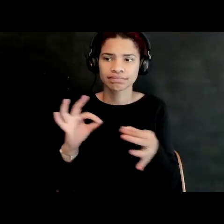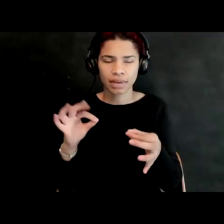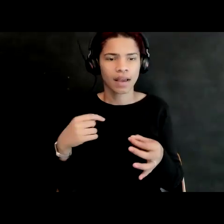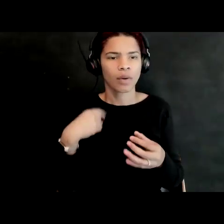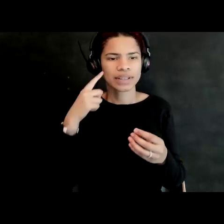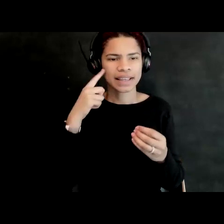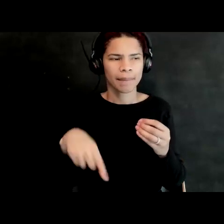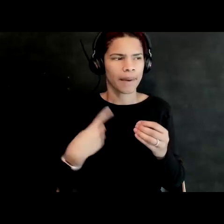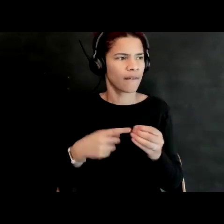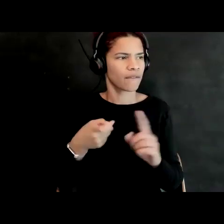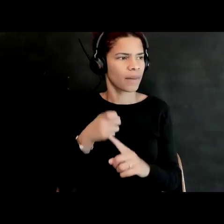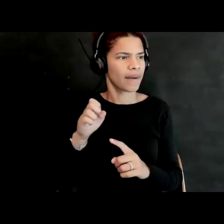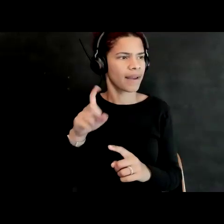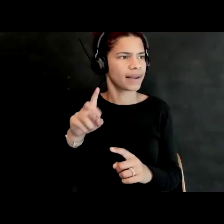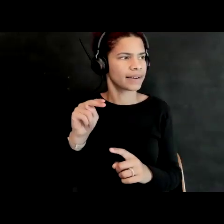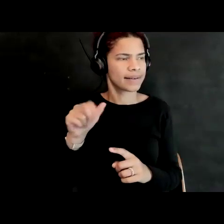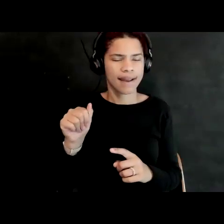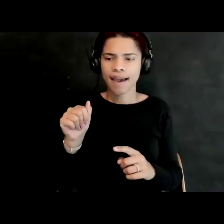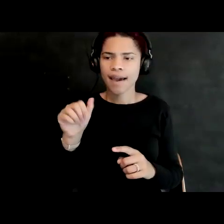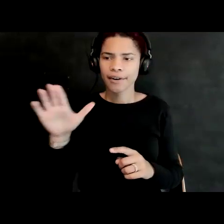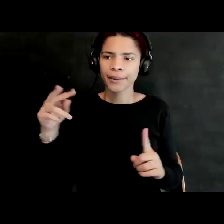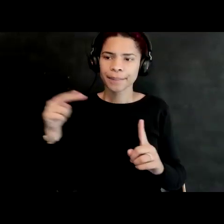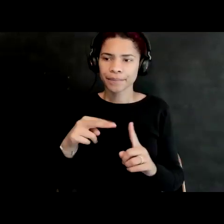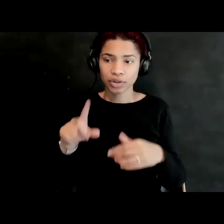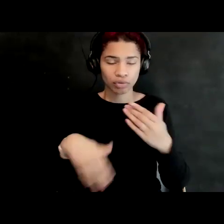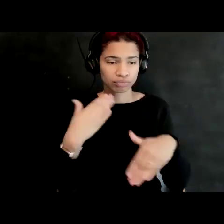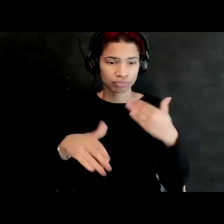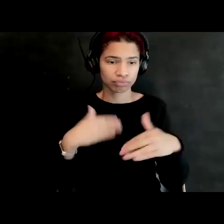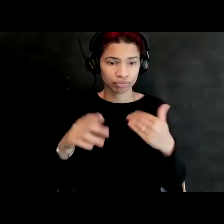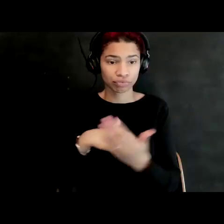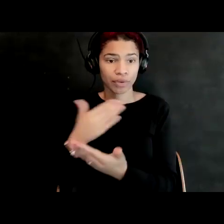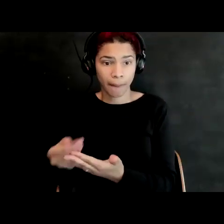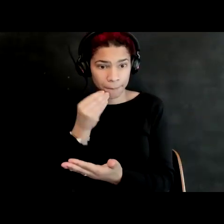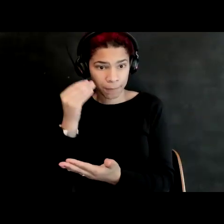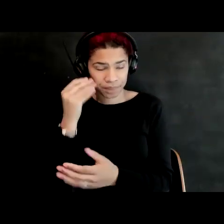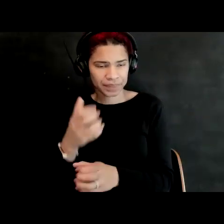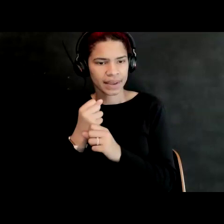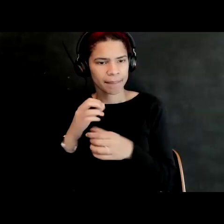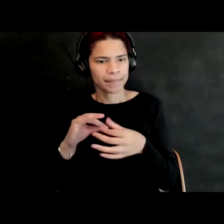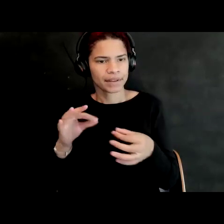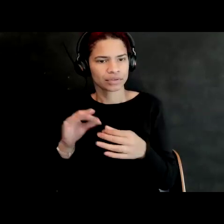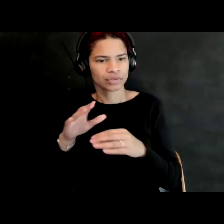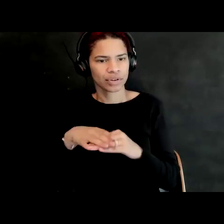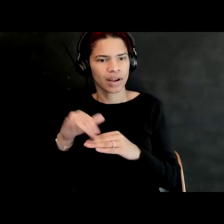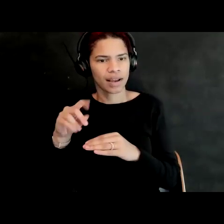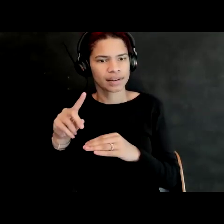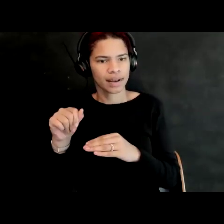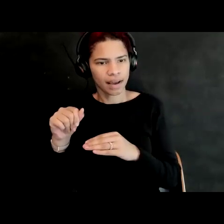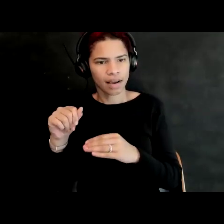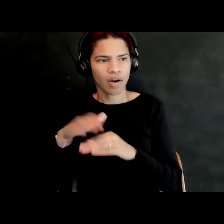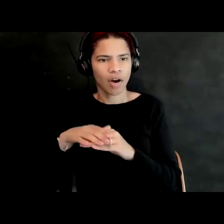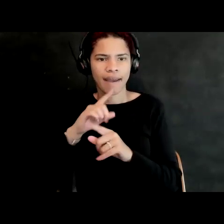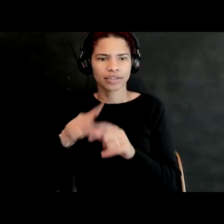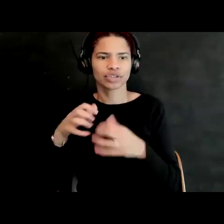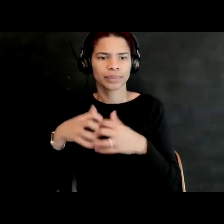from Edna's point of view. Basically, Edna's out doing her day, but she gets home and she's messages from Ida on her answer machine wanting her to call her to talk about this. I didn't get